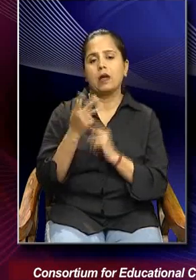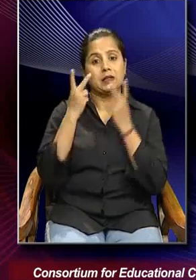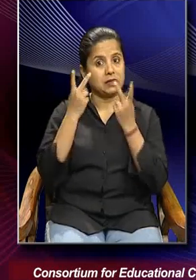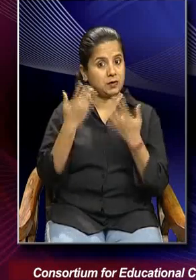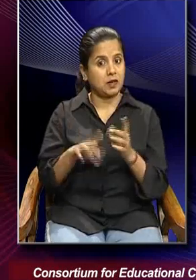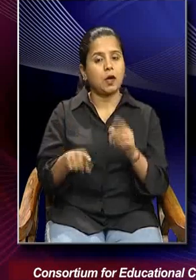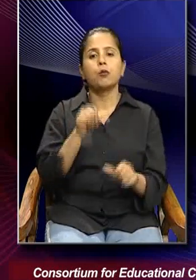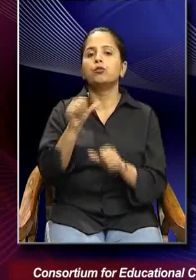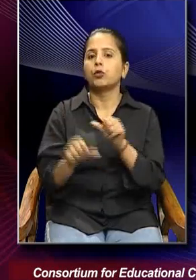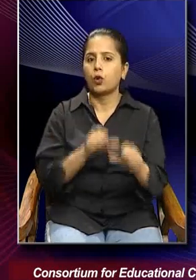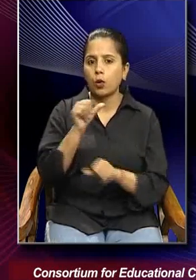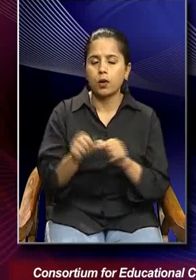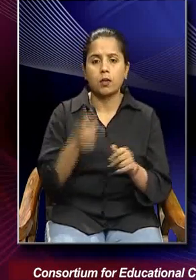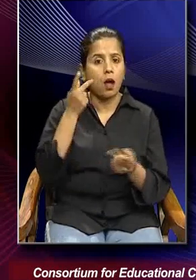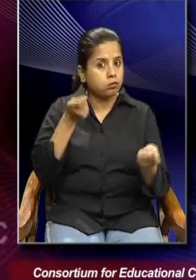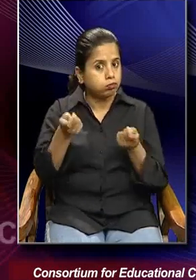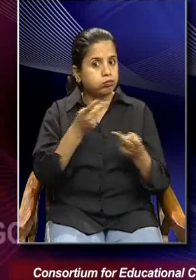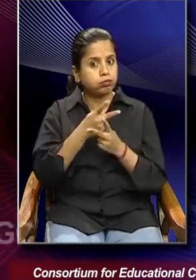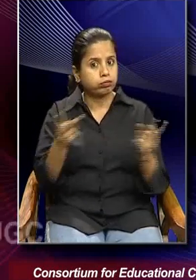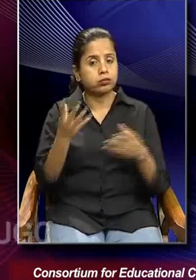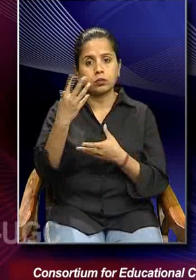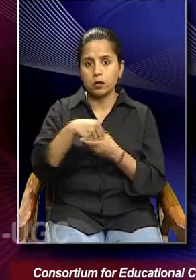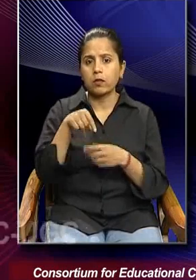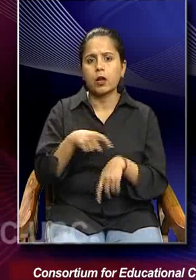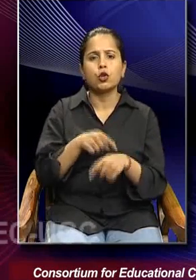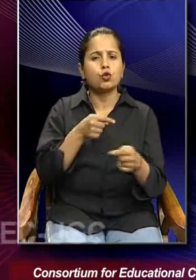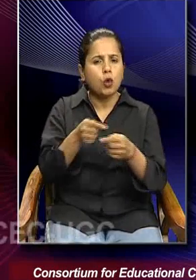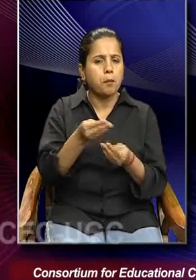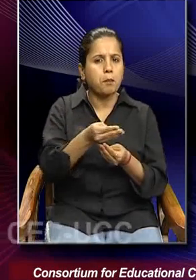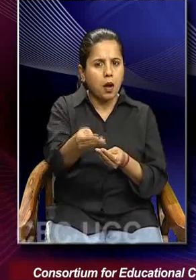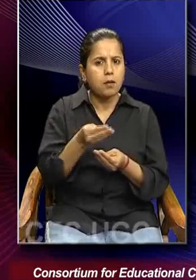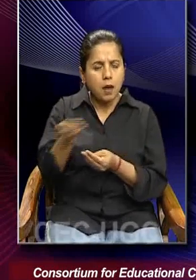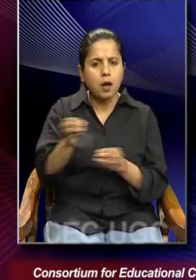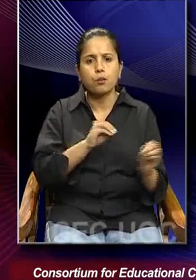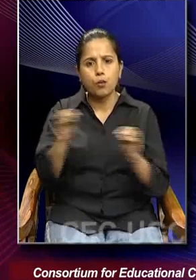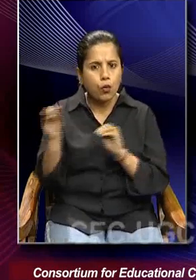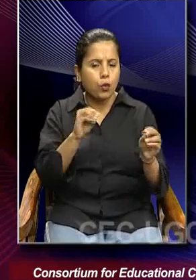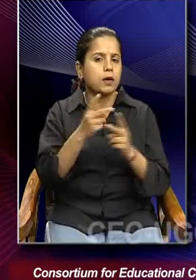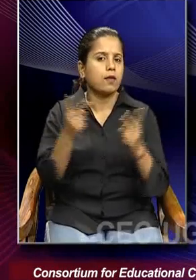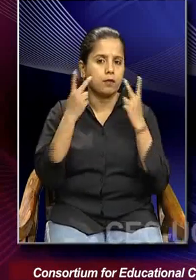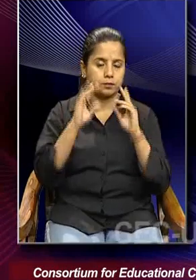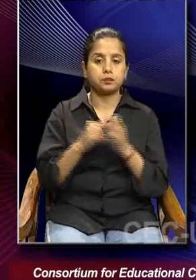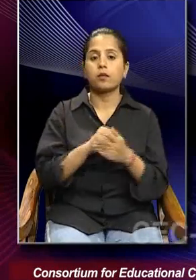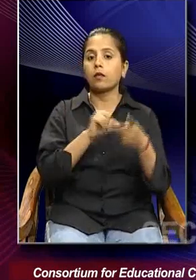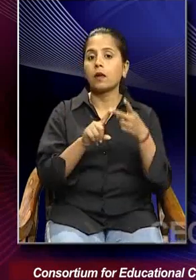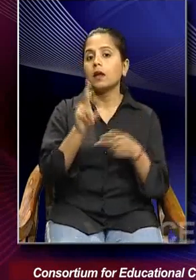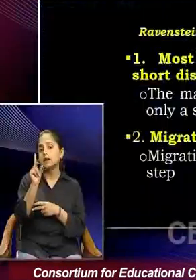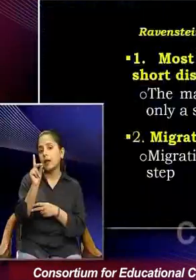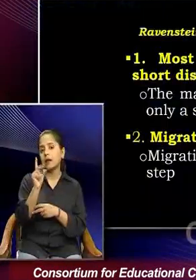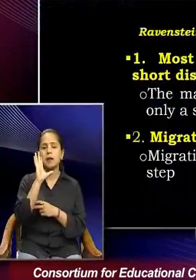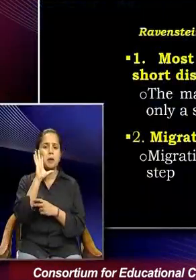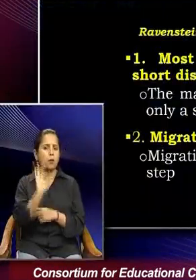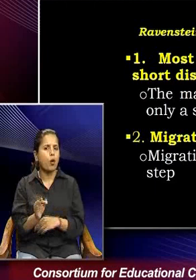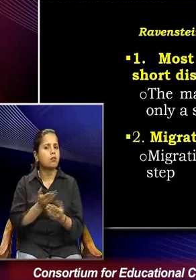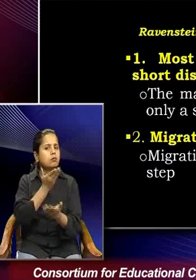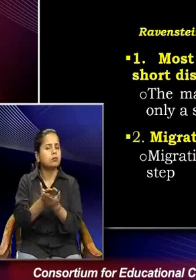be a process predominantly involving short distance mobility or migration. Second important proposition